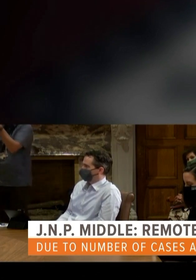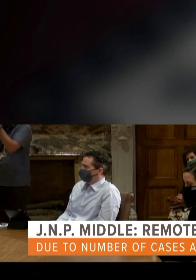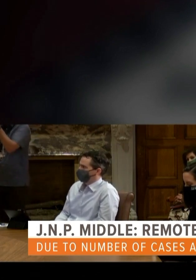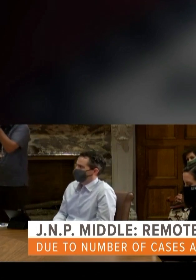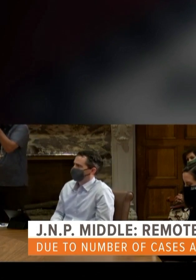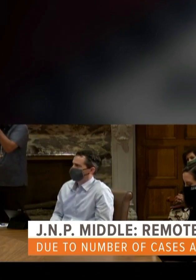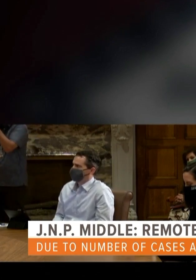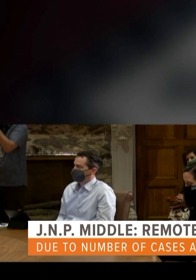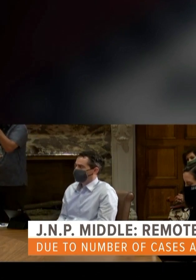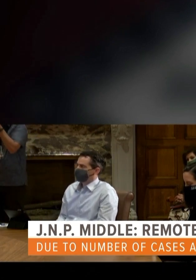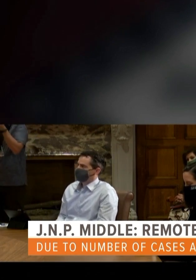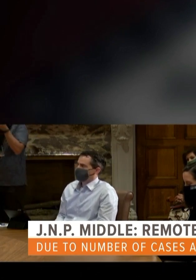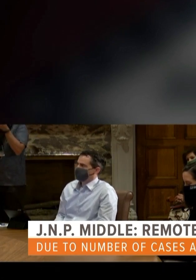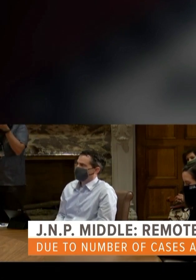that?